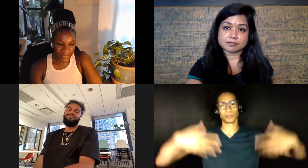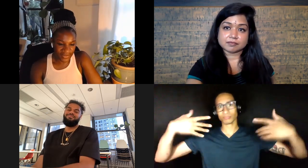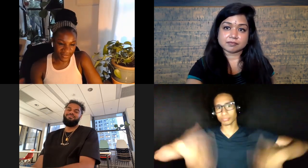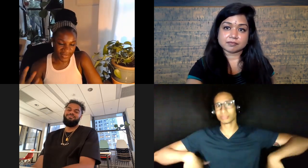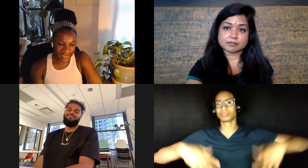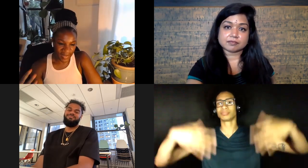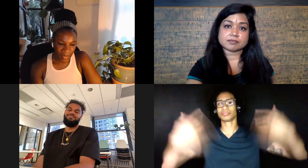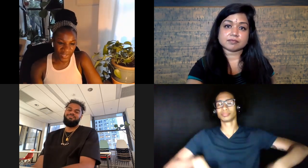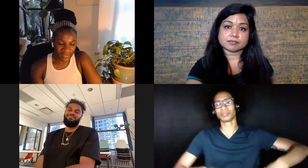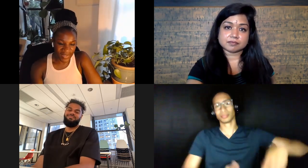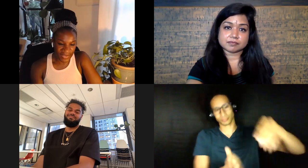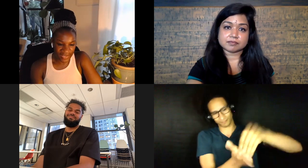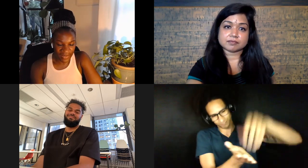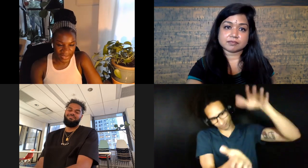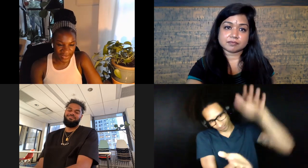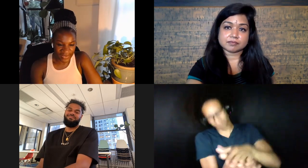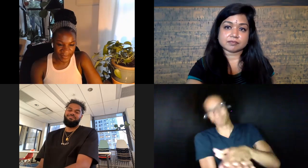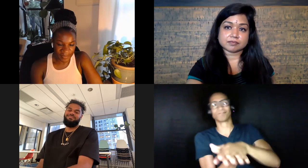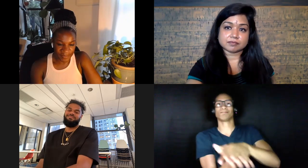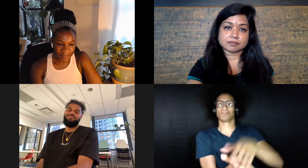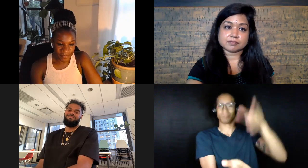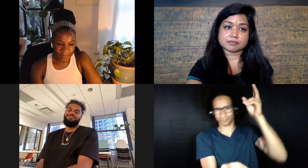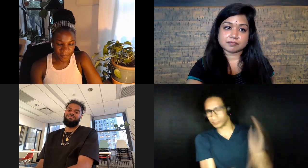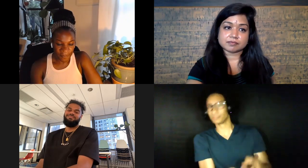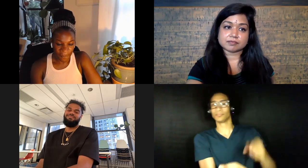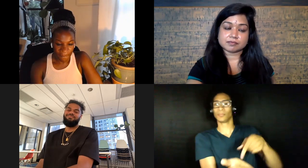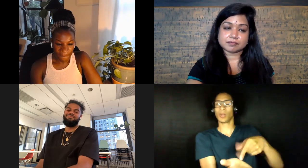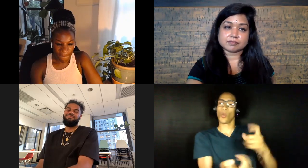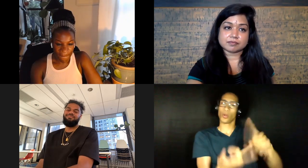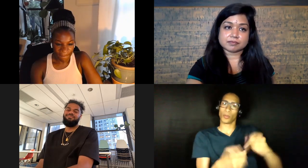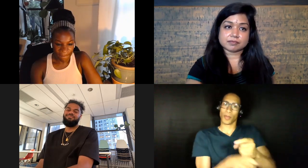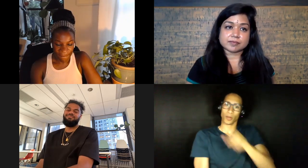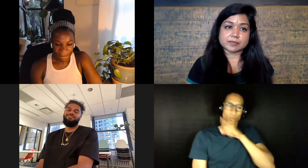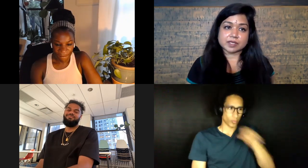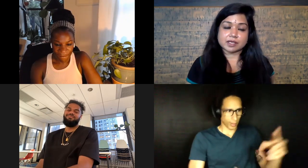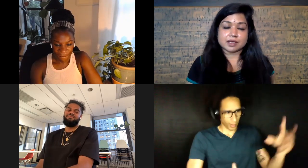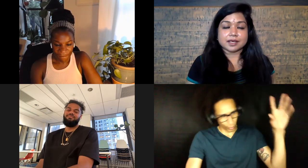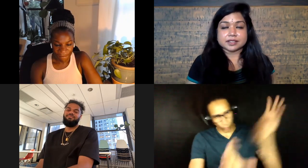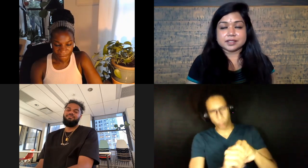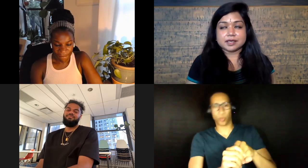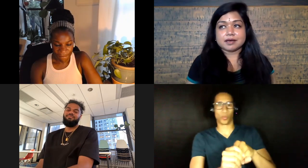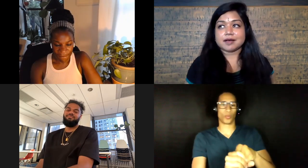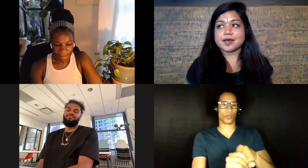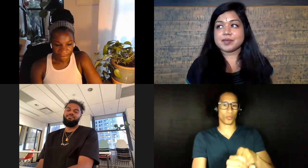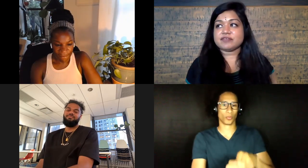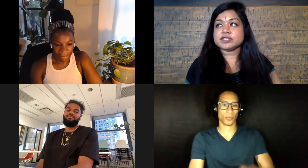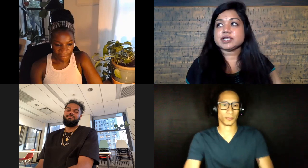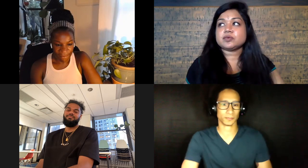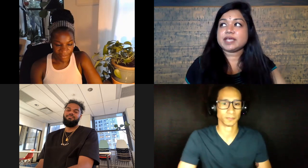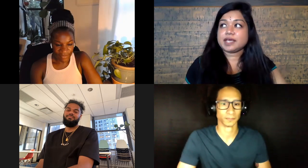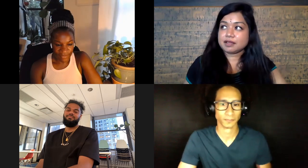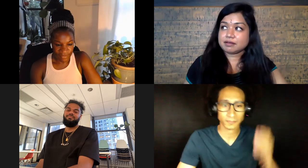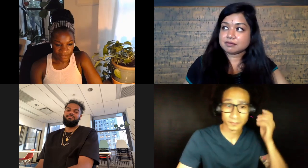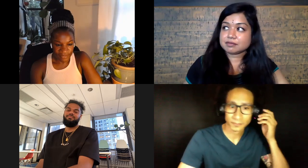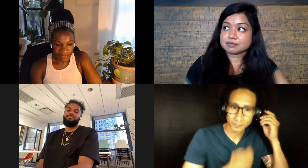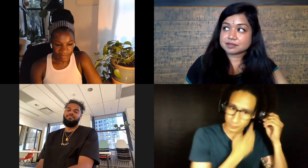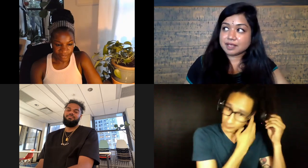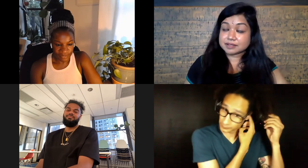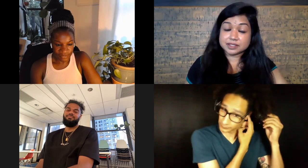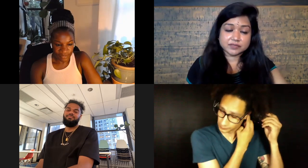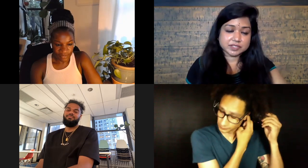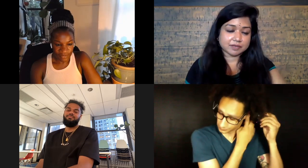like and what the lyrics pertains to. And Approved is what my music sounds like when they finally approved my citizenship, when they gave me, when